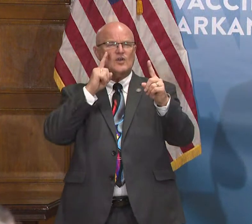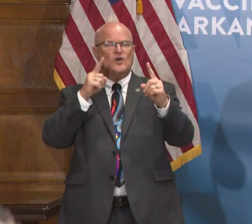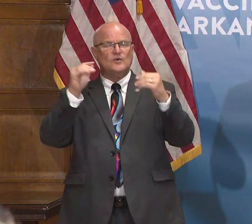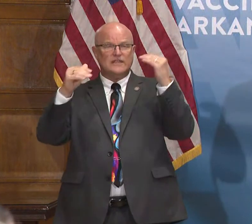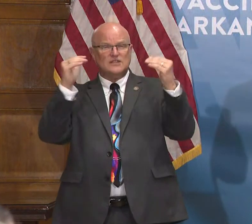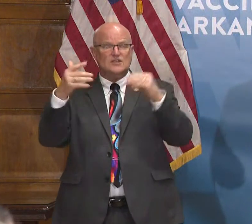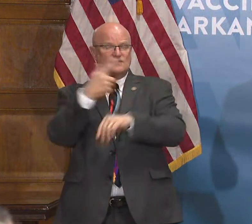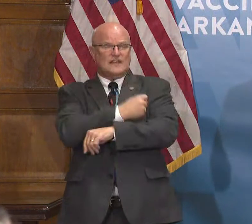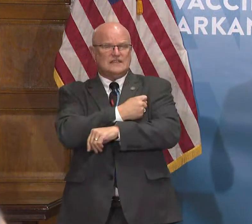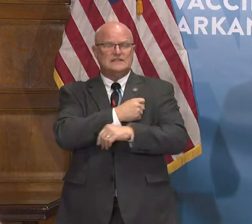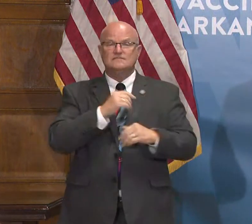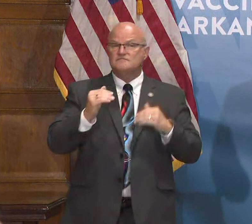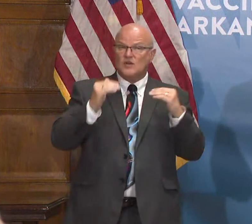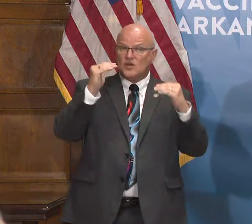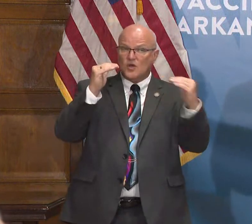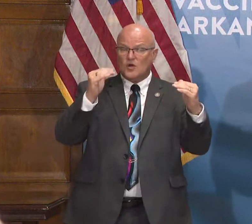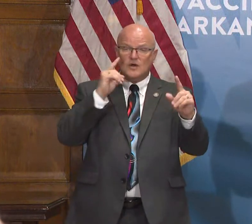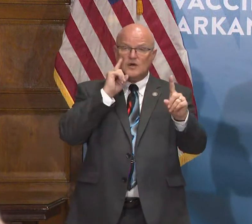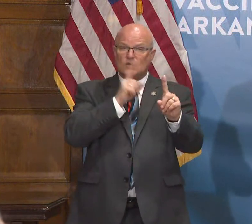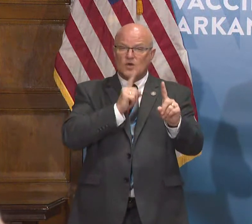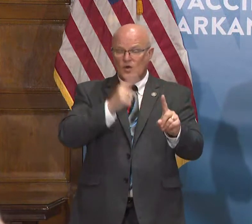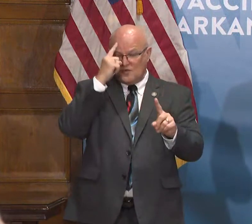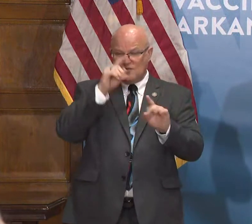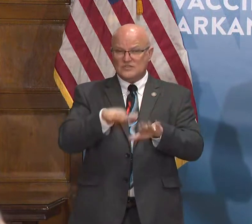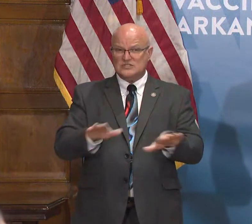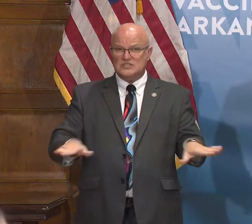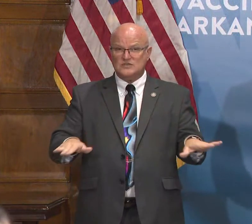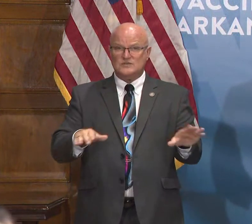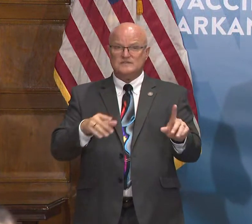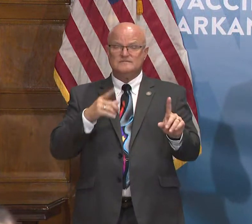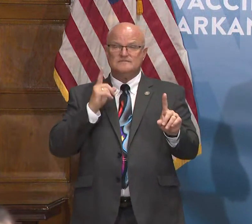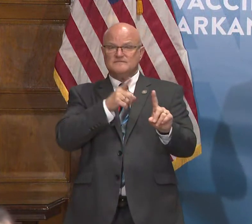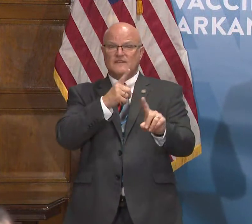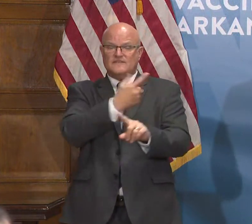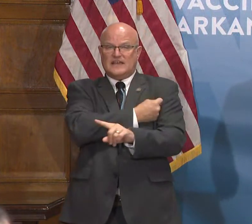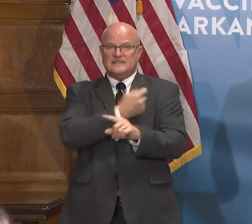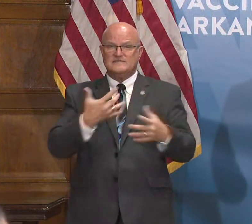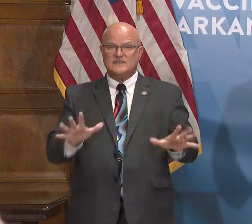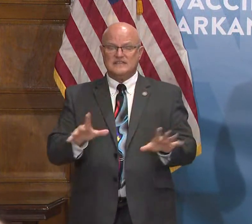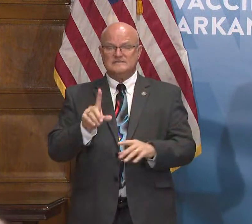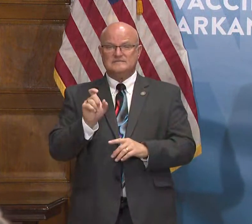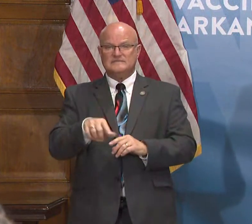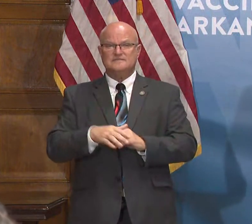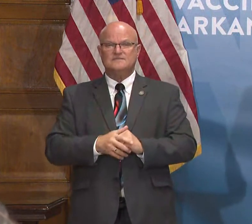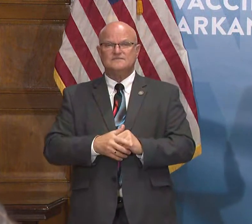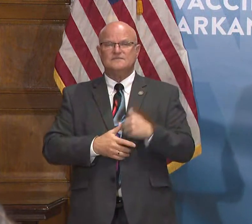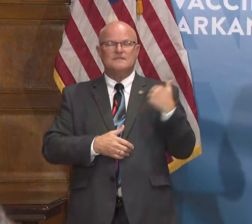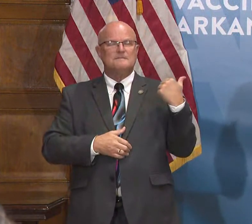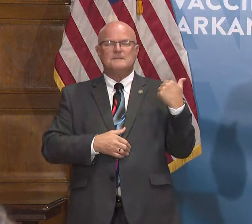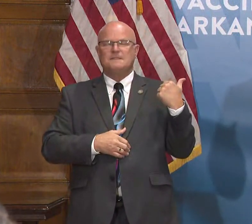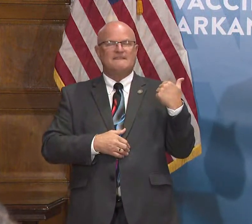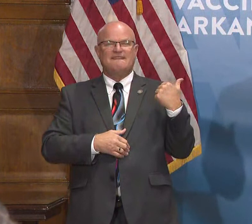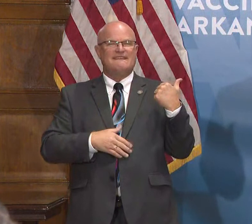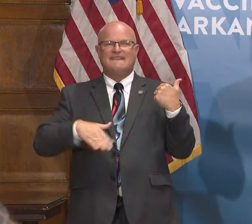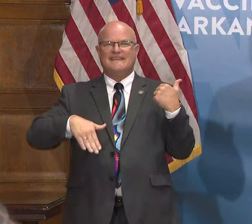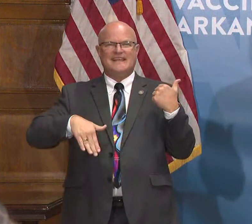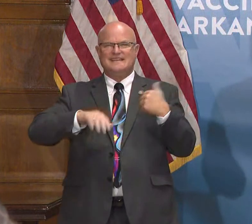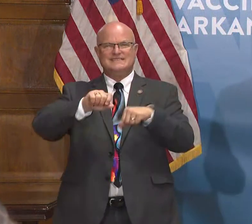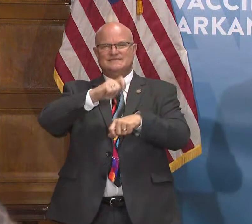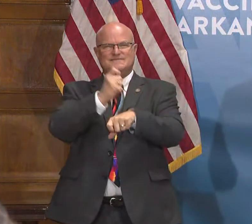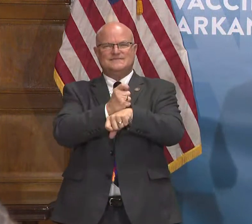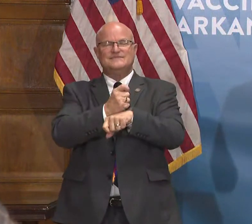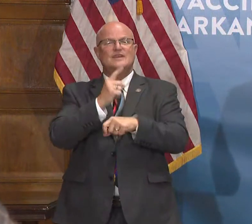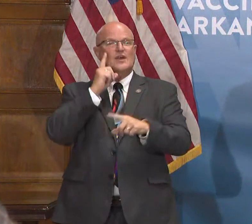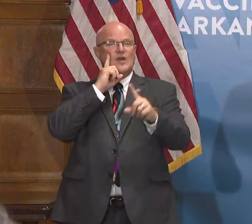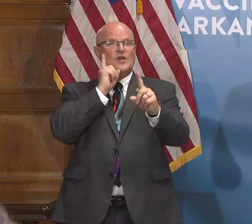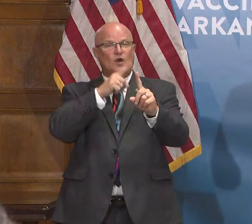kids you want to get vaccinated by a certain time period or such? There is not a specific goal